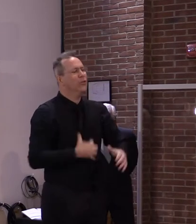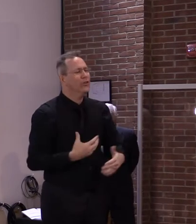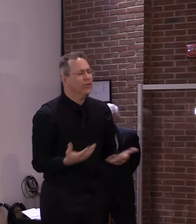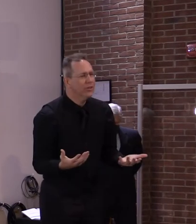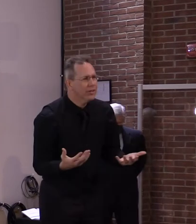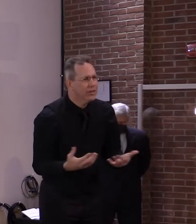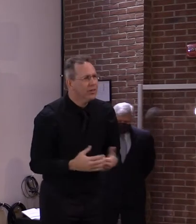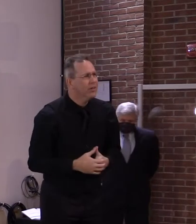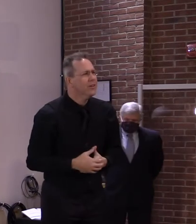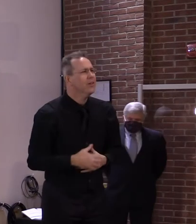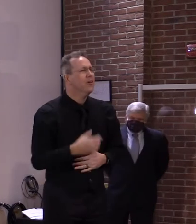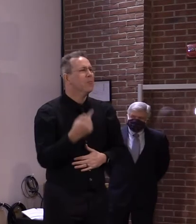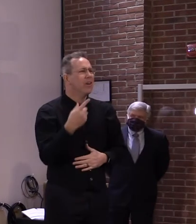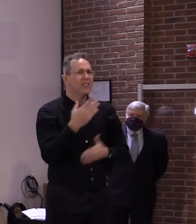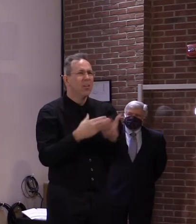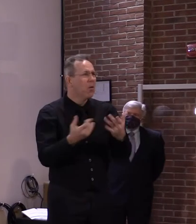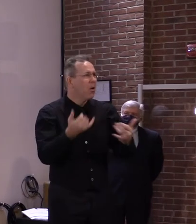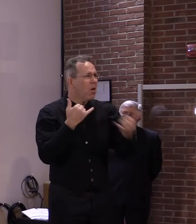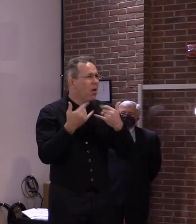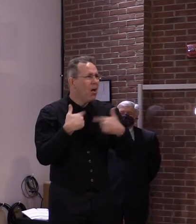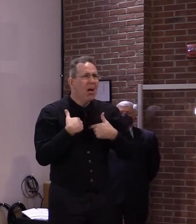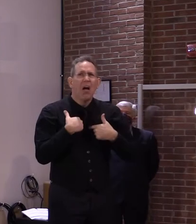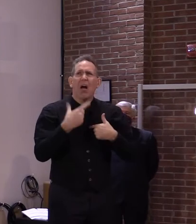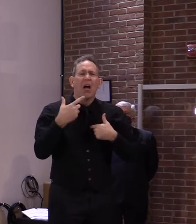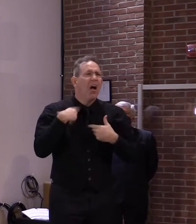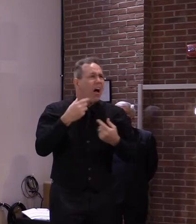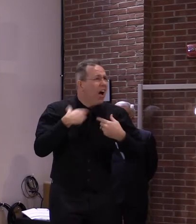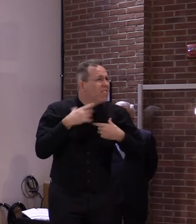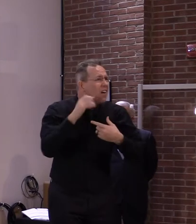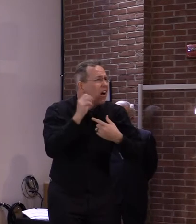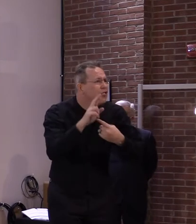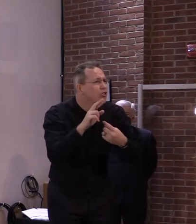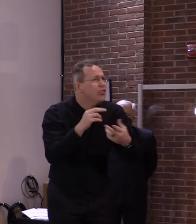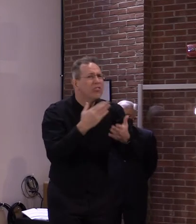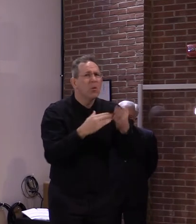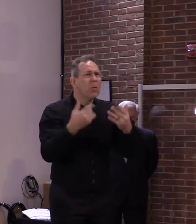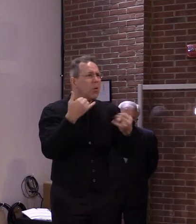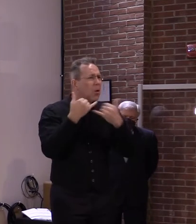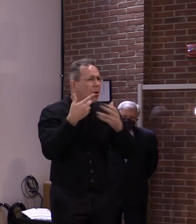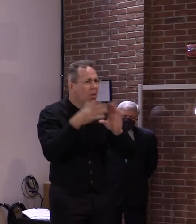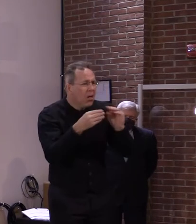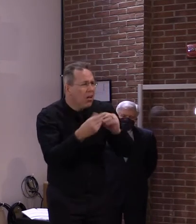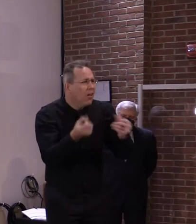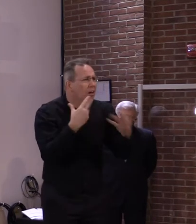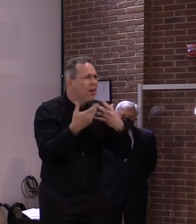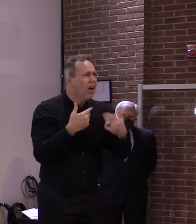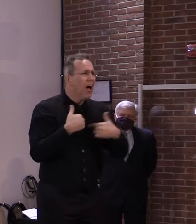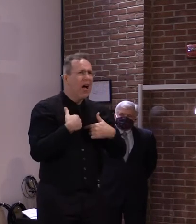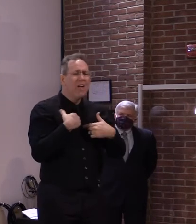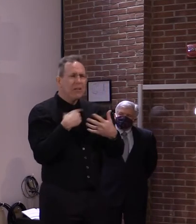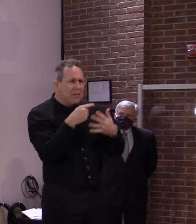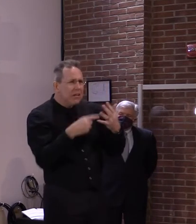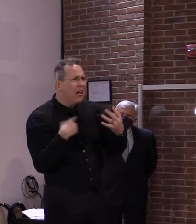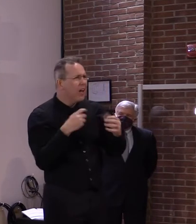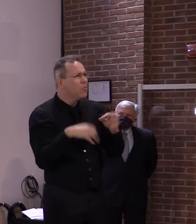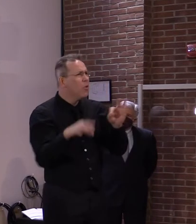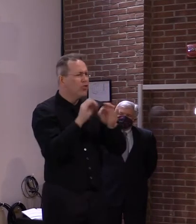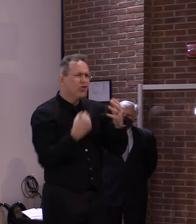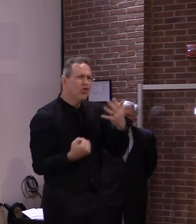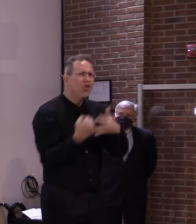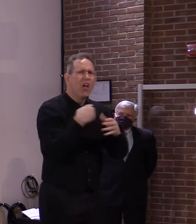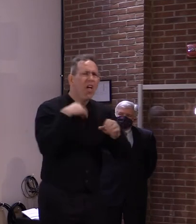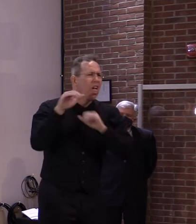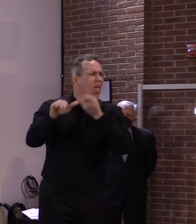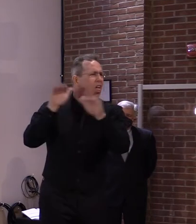than why isn't my condition in the list versus another condition so in the ideal world we'd have abundant